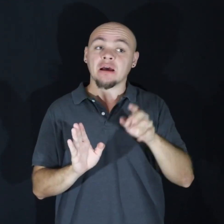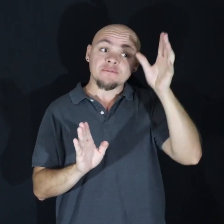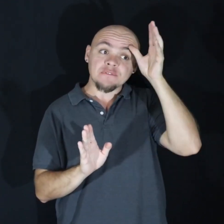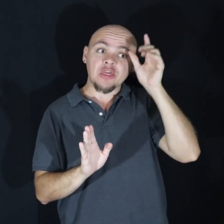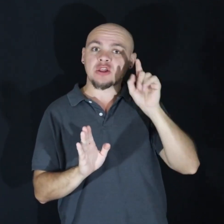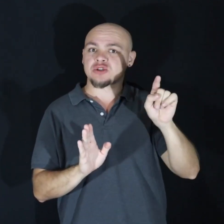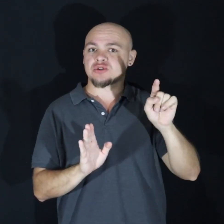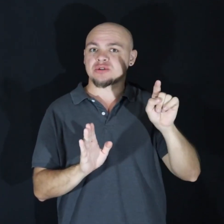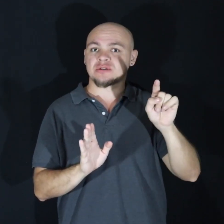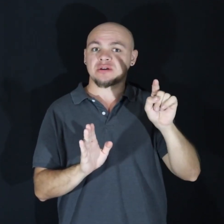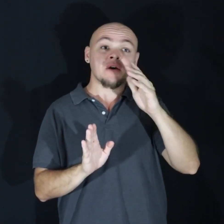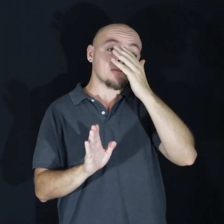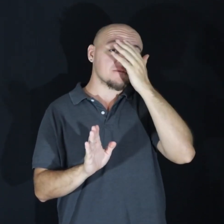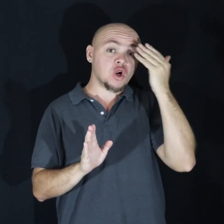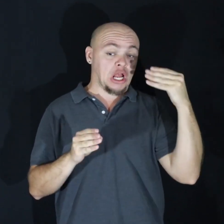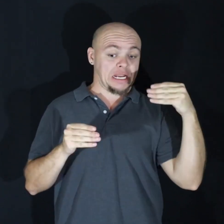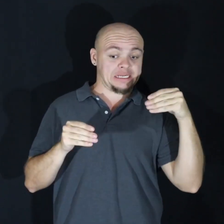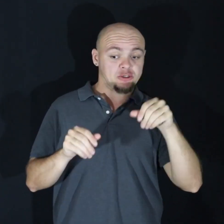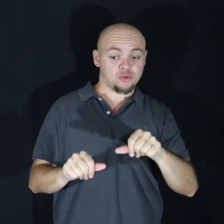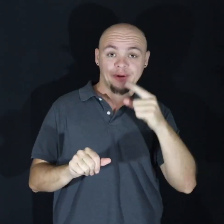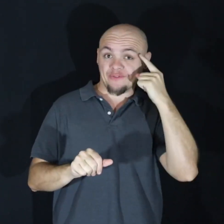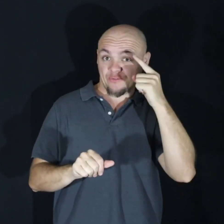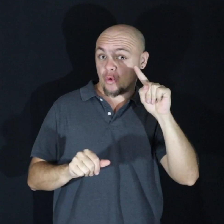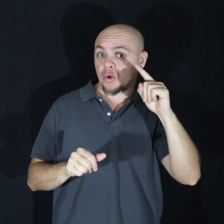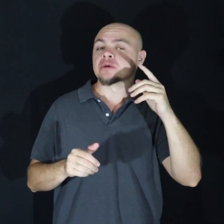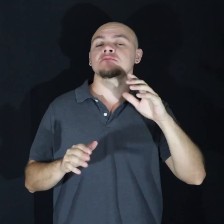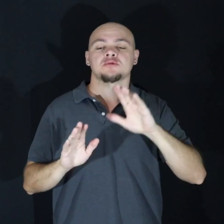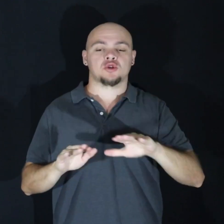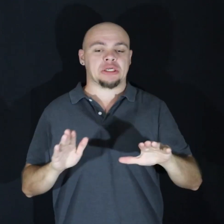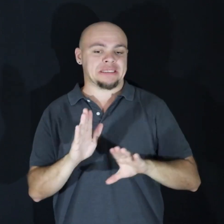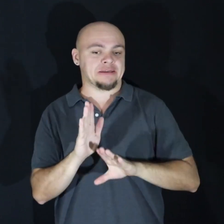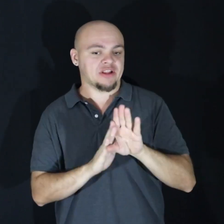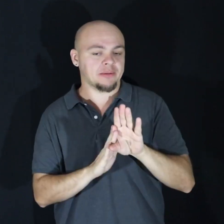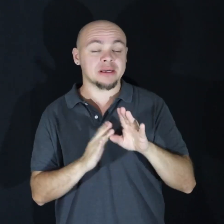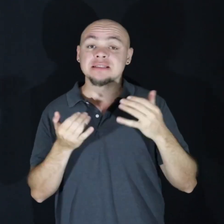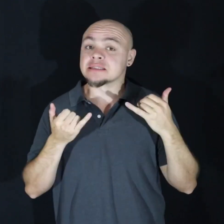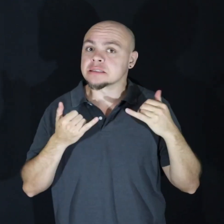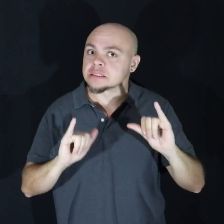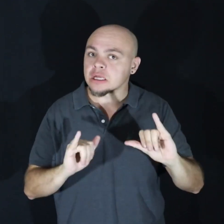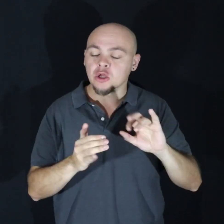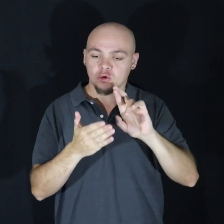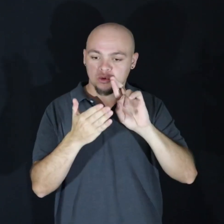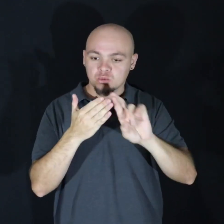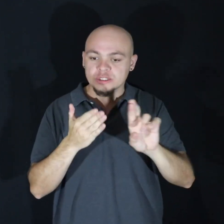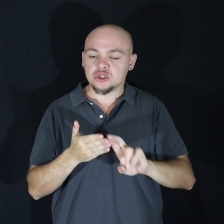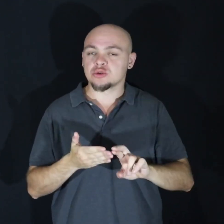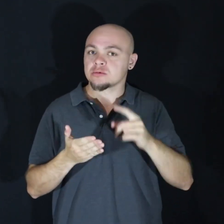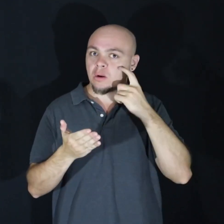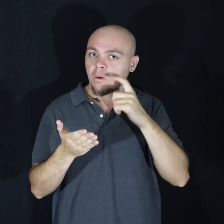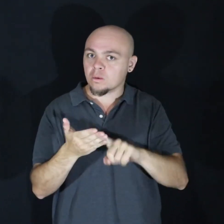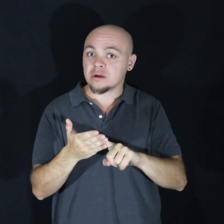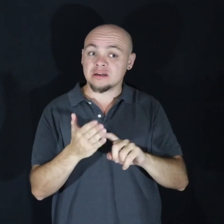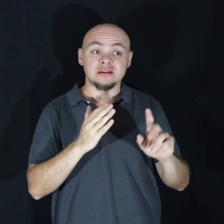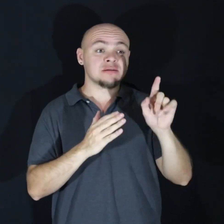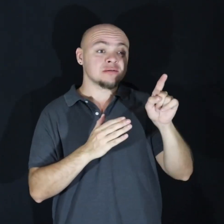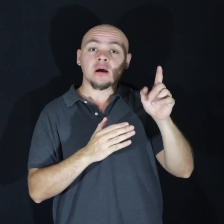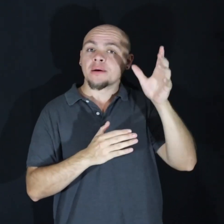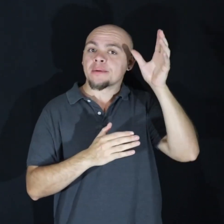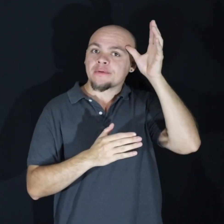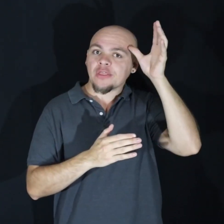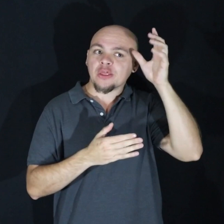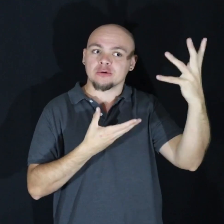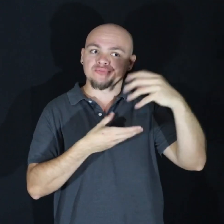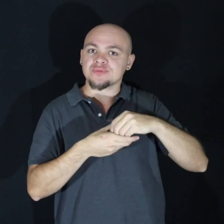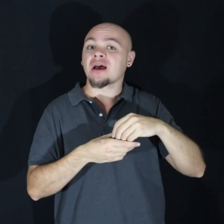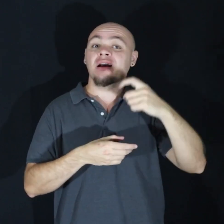are the forgotten contributors to child development. Yet, researchers have found that children with involved fathers have stronger